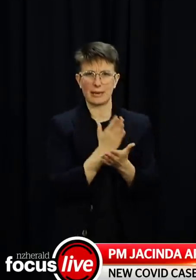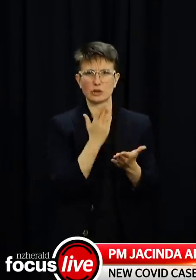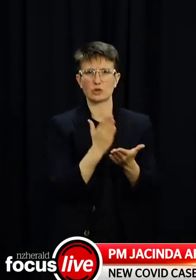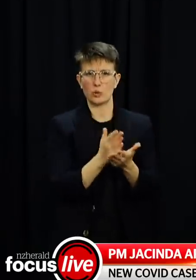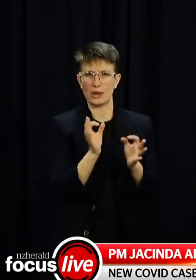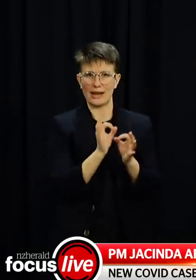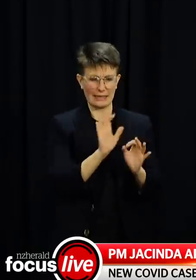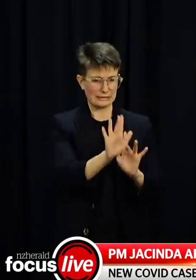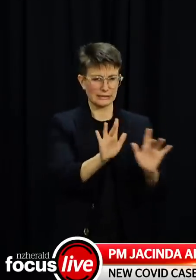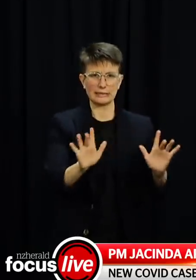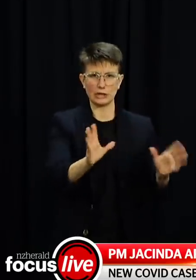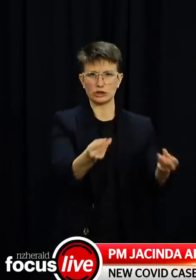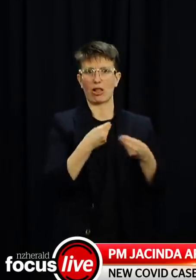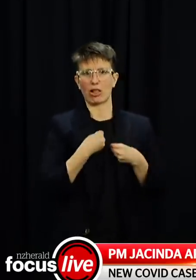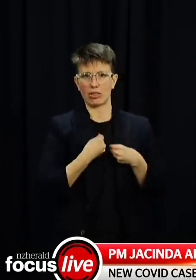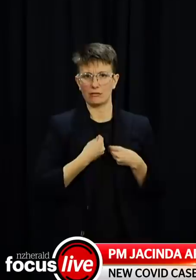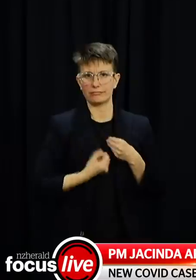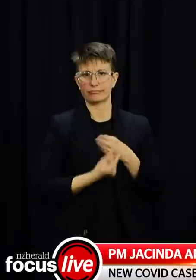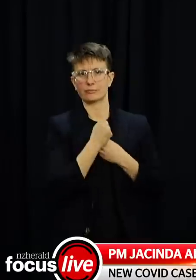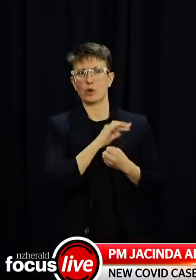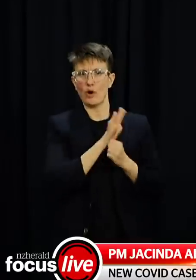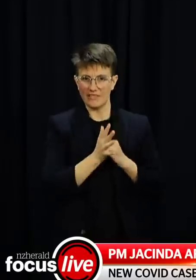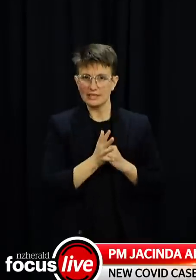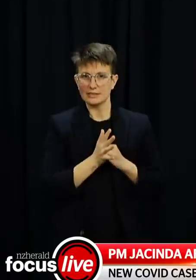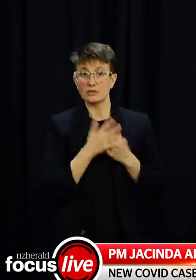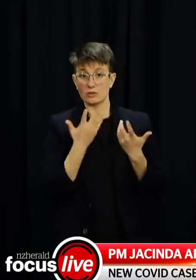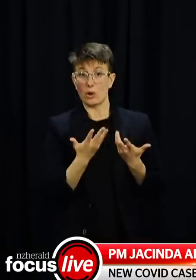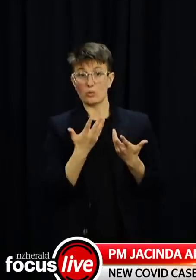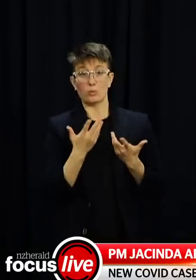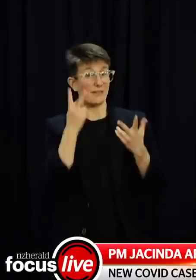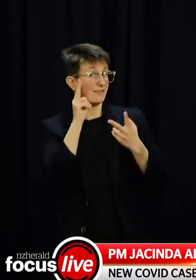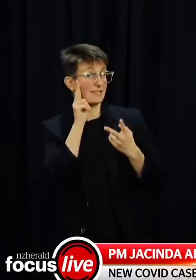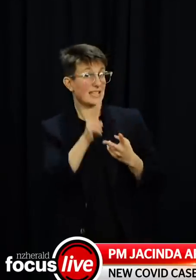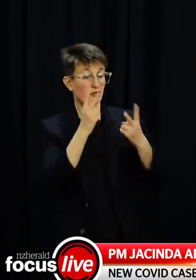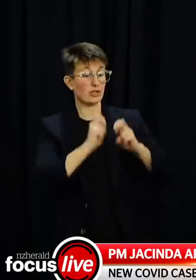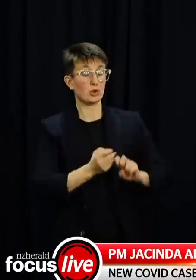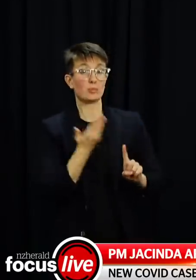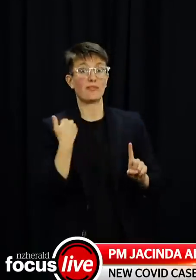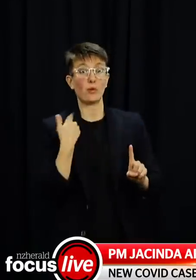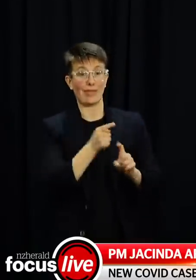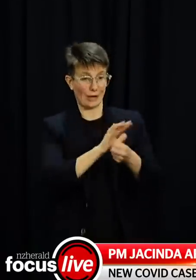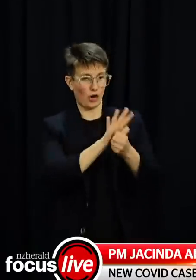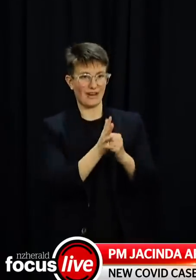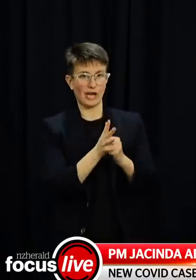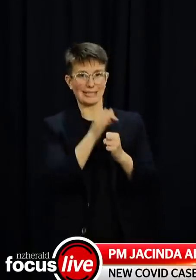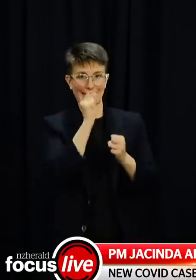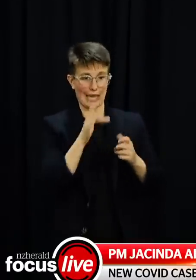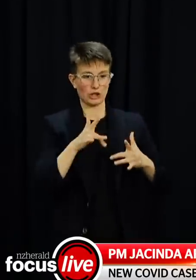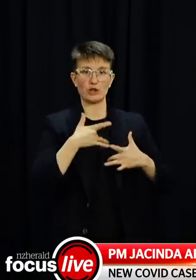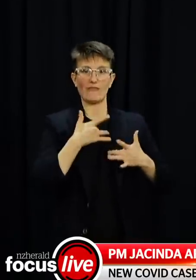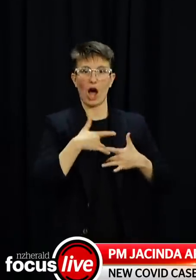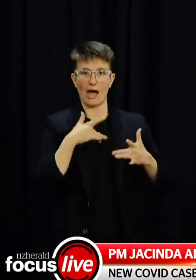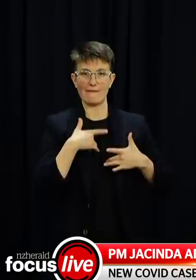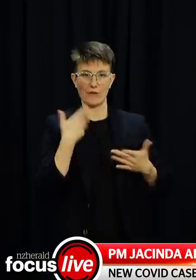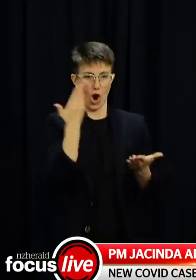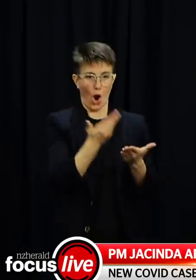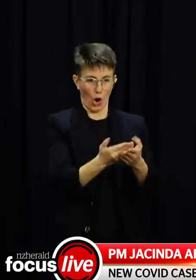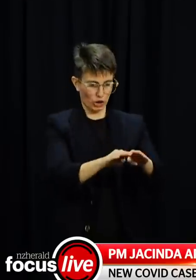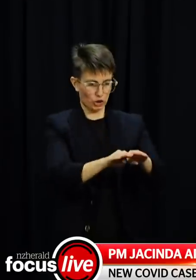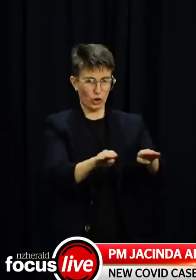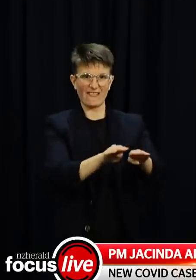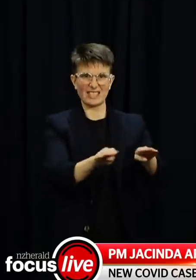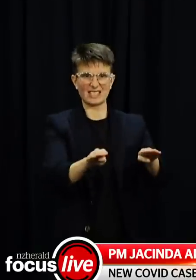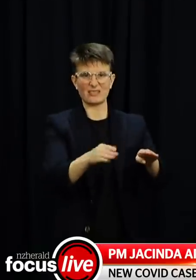refrigerated environments for quite some periods of time. So as we have done with those cases that have appeared when New